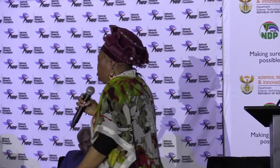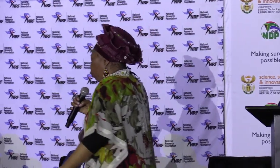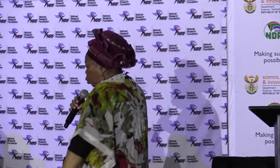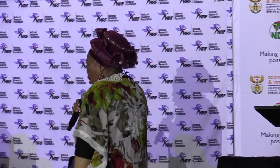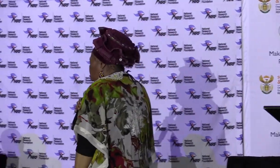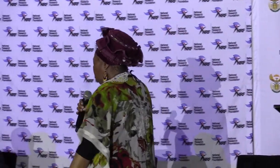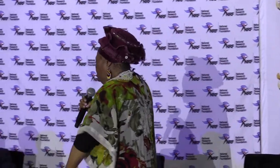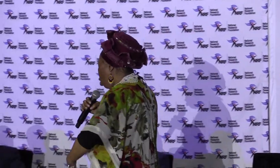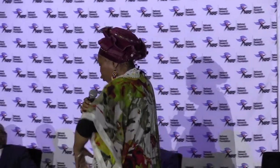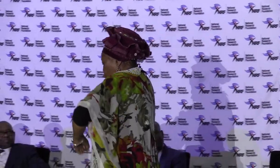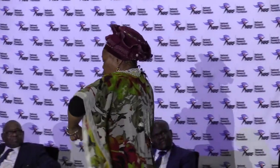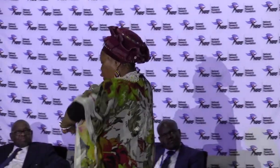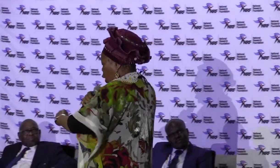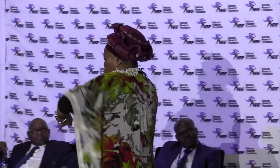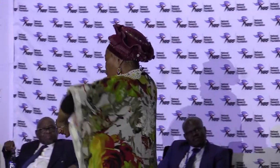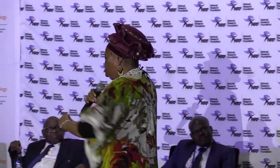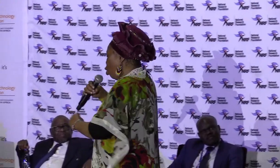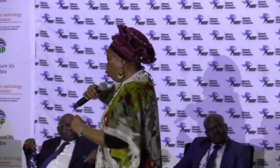but